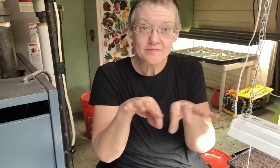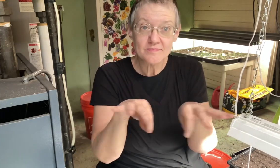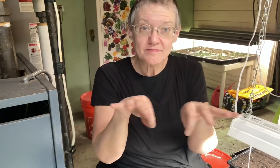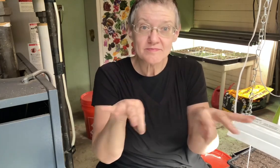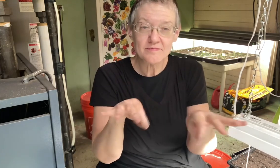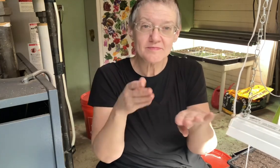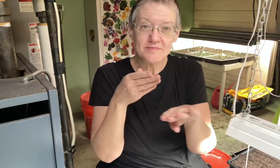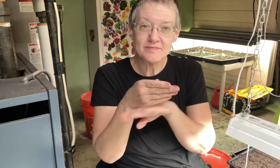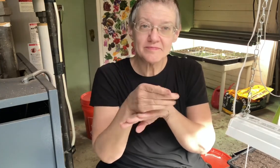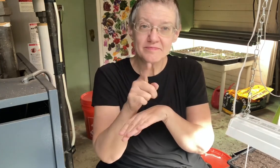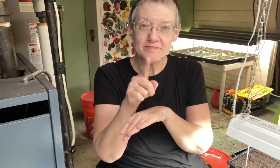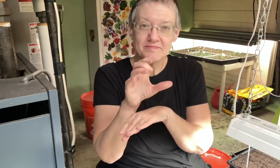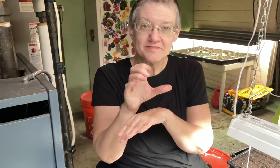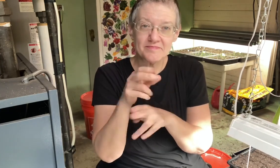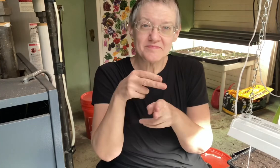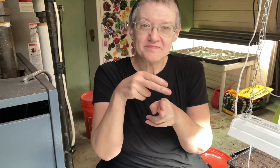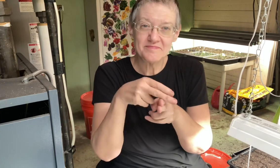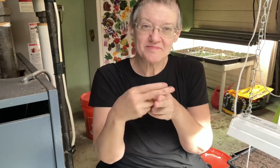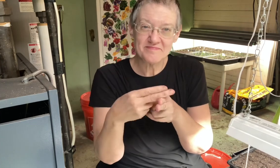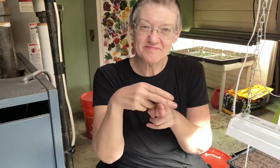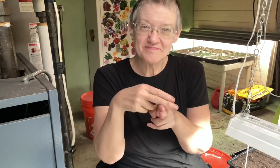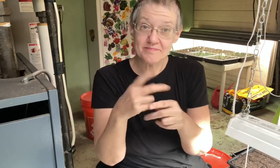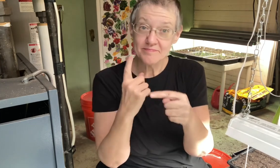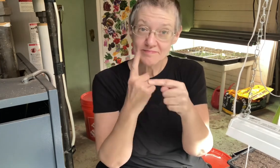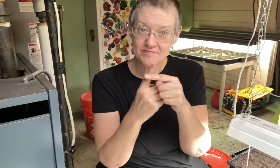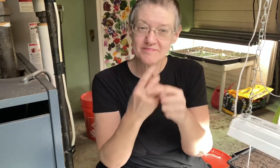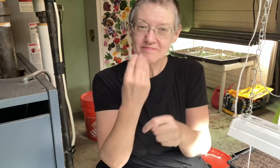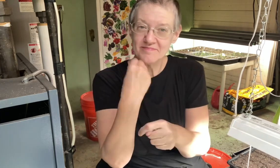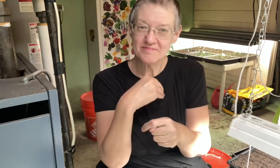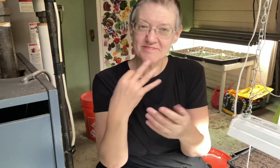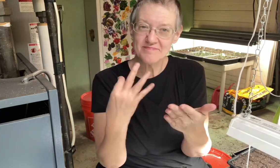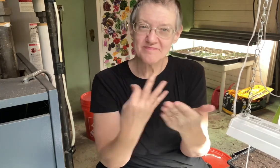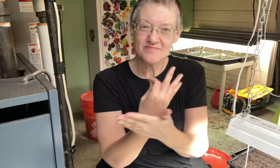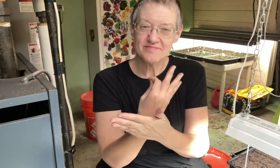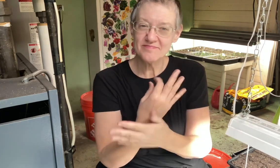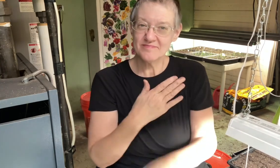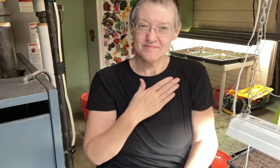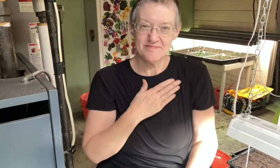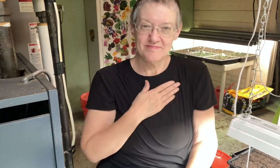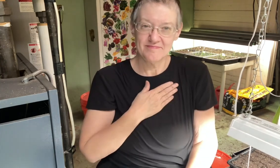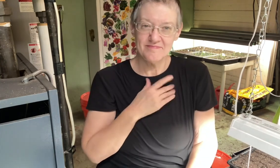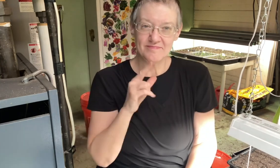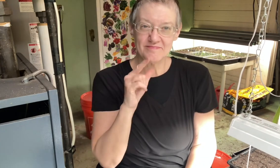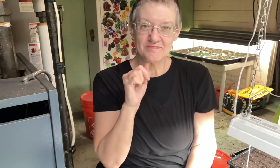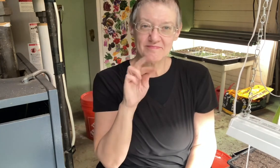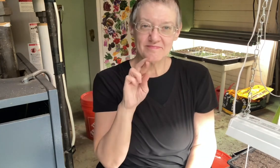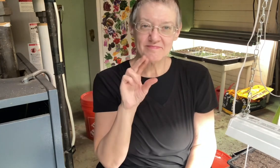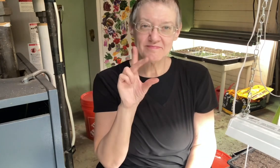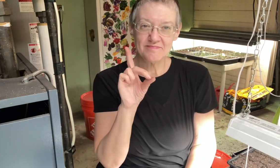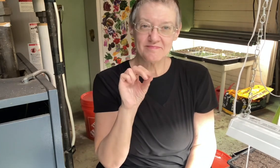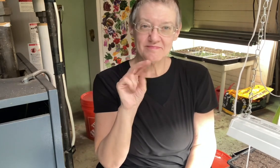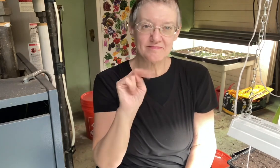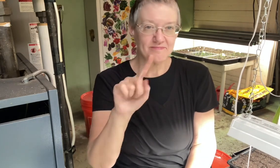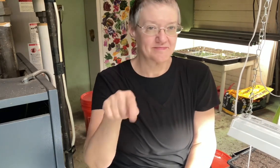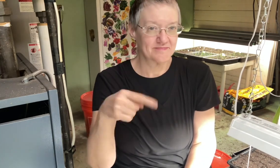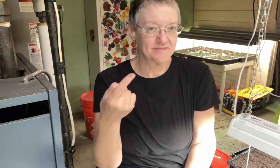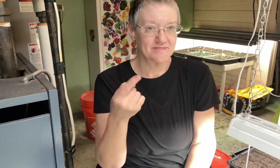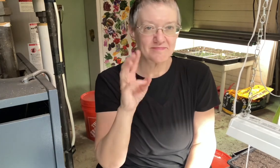I put over 100 pounds in the freezer, plus everything I ate fresh. And my garden